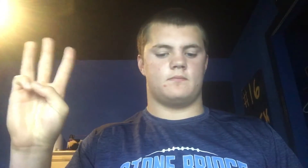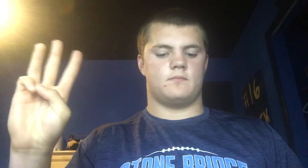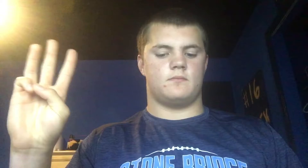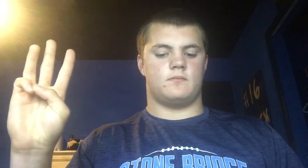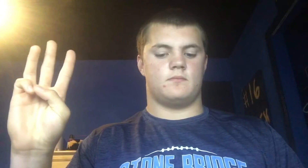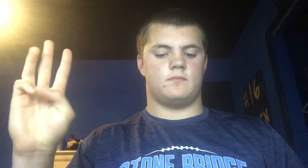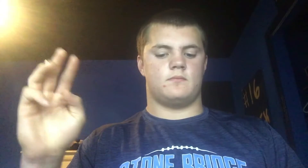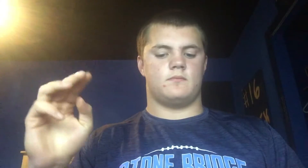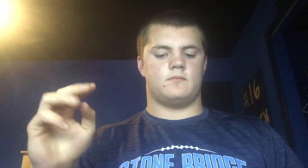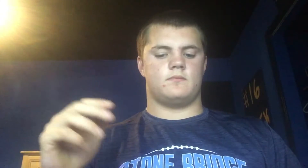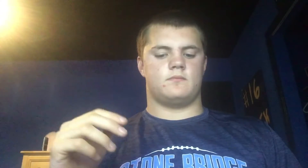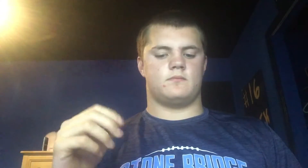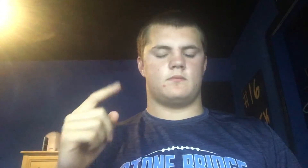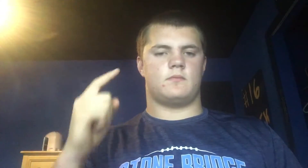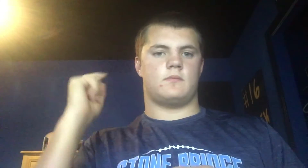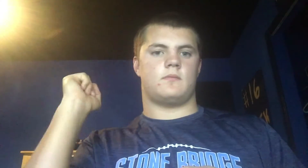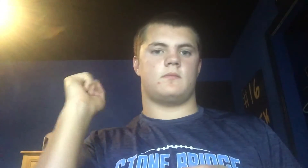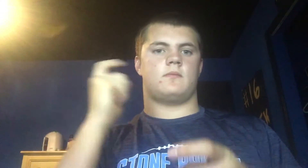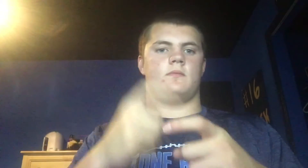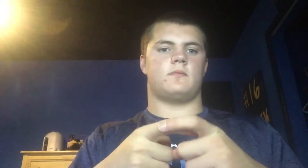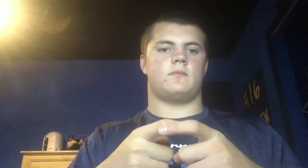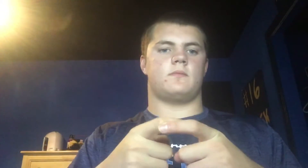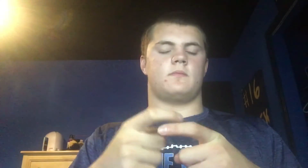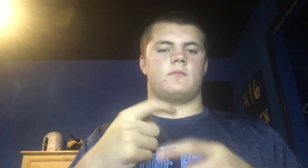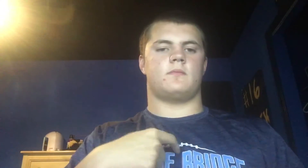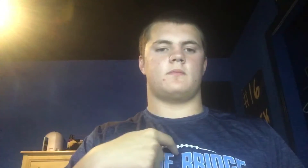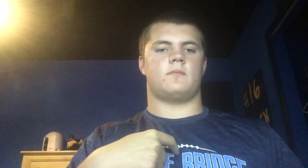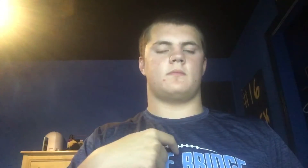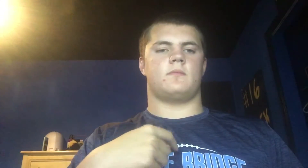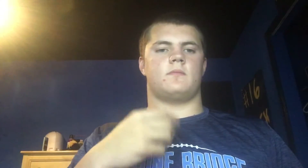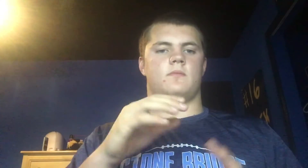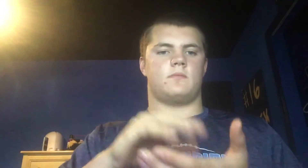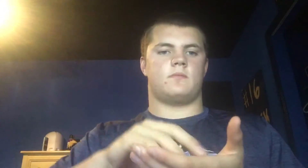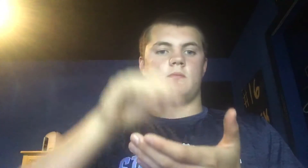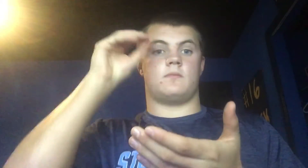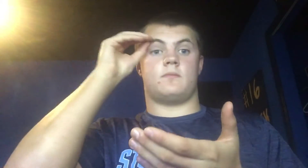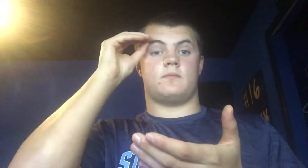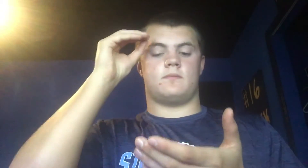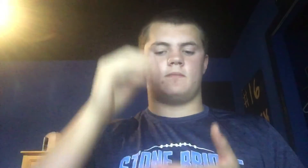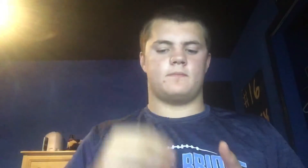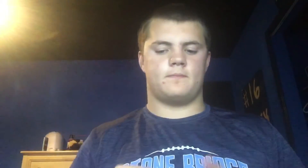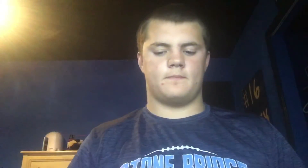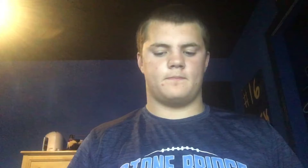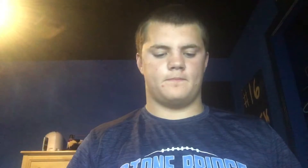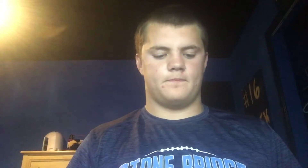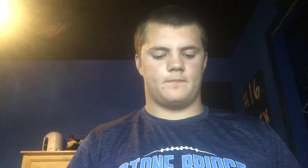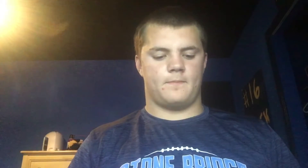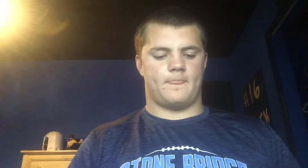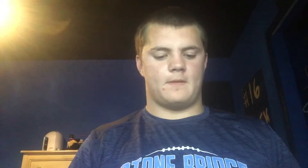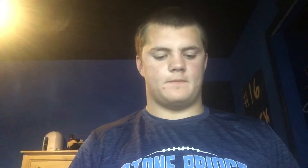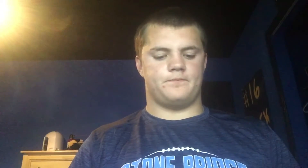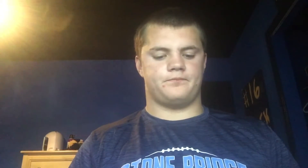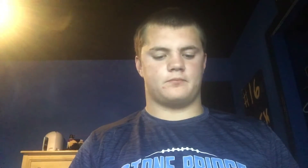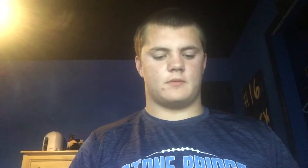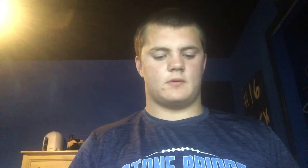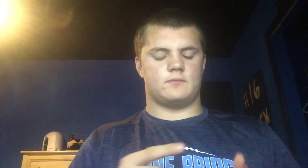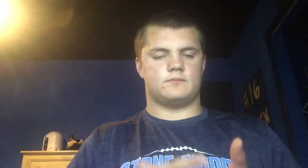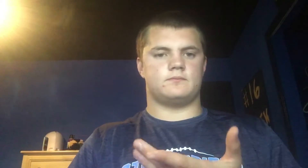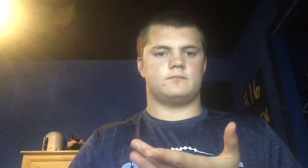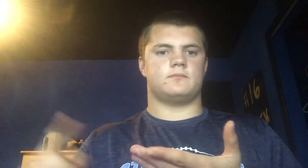lot more vivid. And I'm starting to see a whole lot more feelings. But I don't want too many, no way. Stay in the city, never forget that